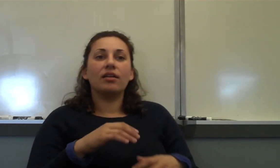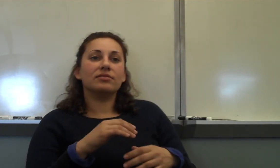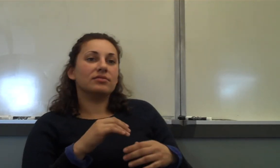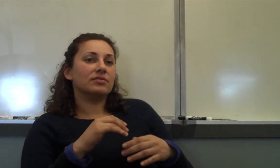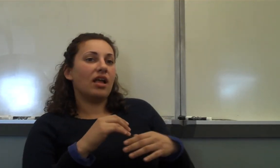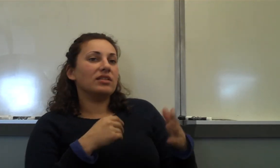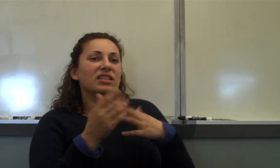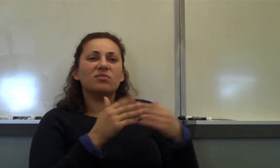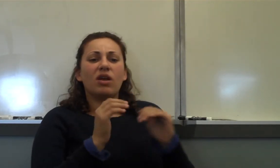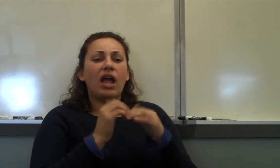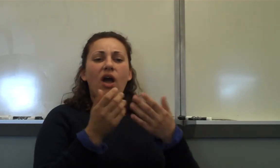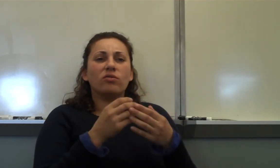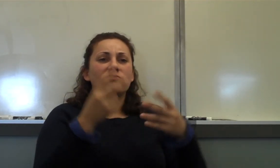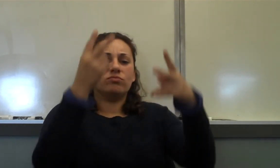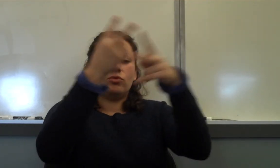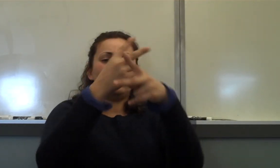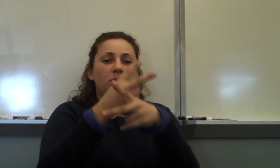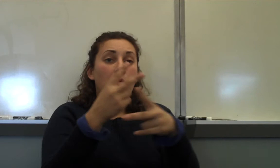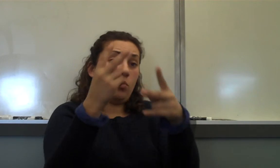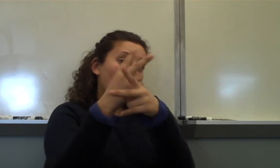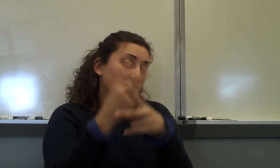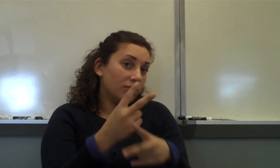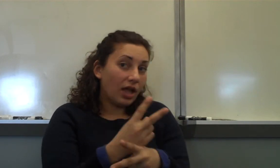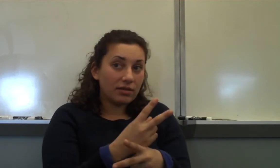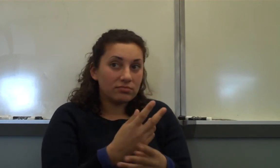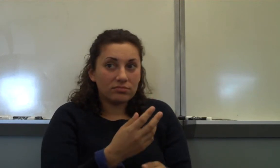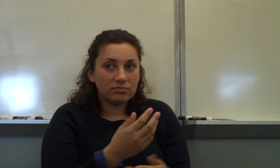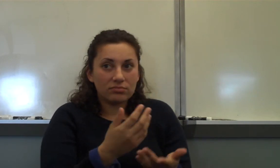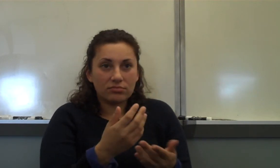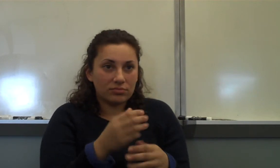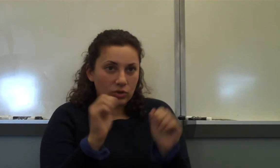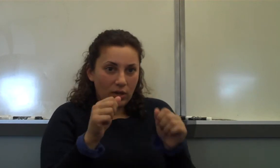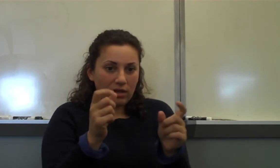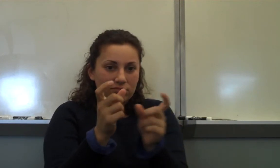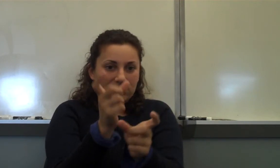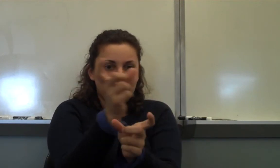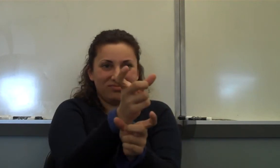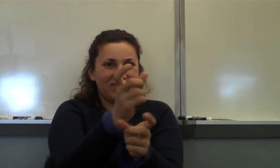matter, because you multiplying, you can commute, so it's perfectly